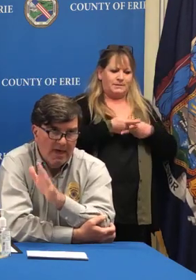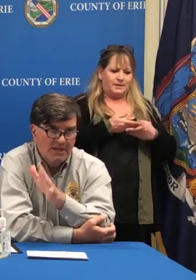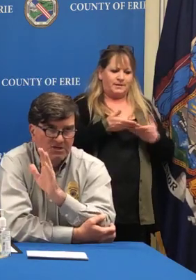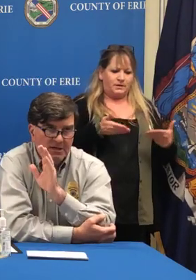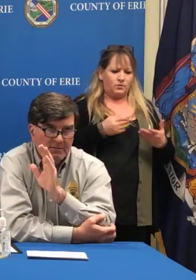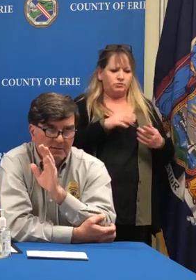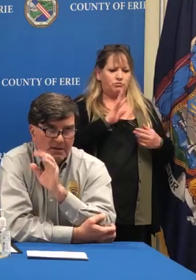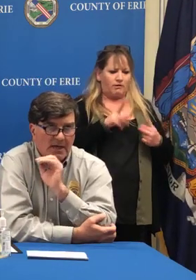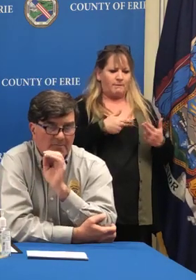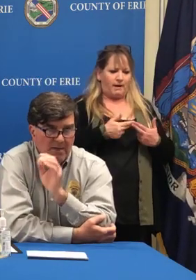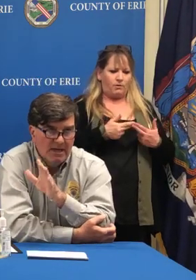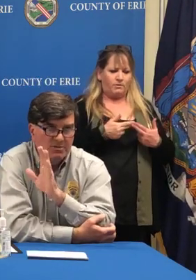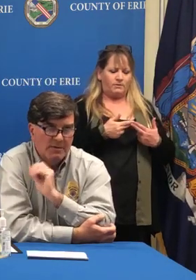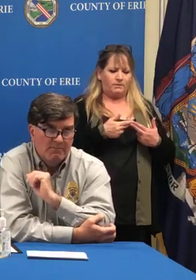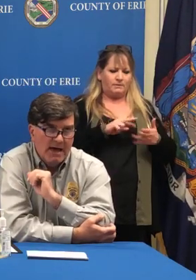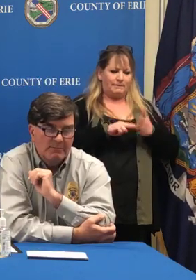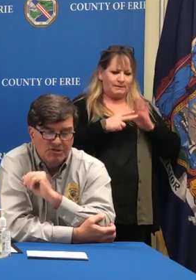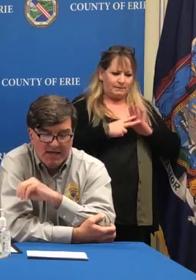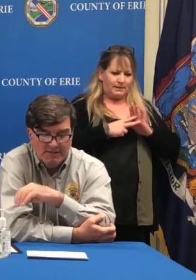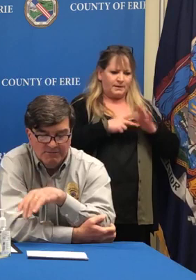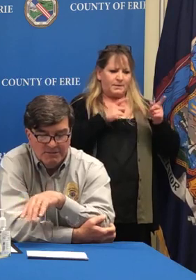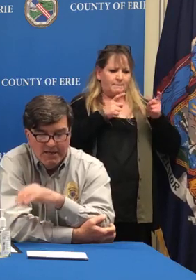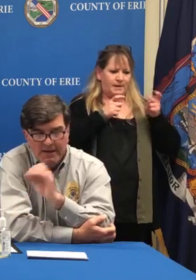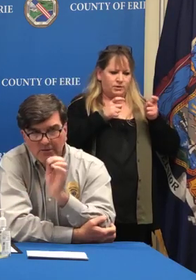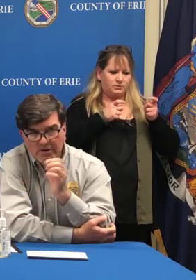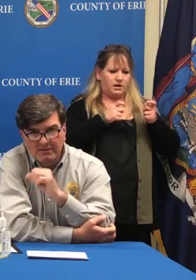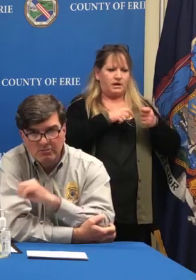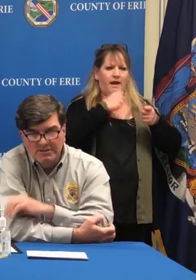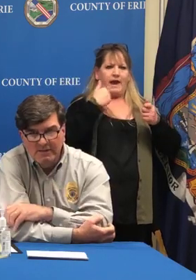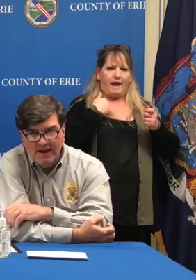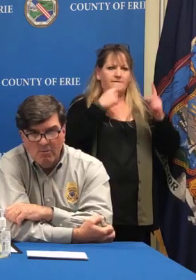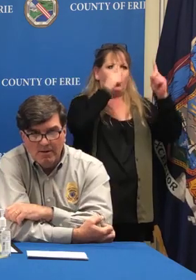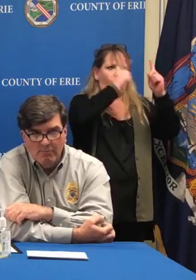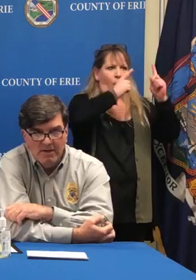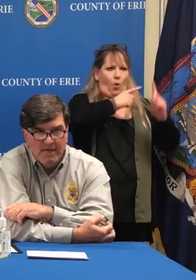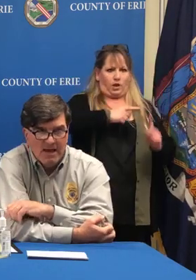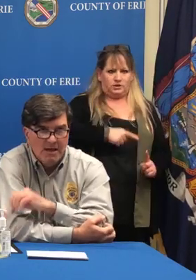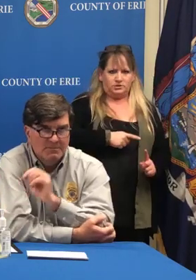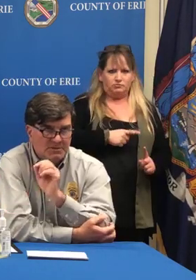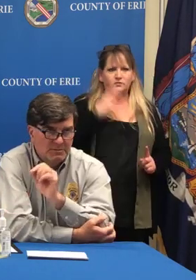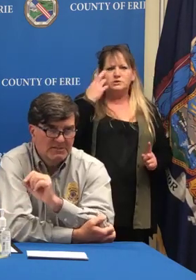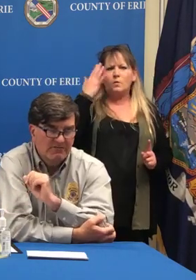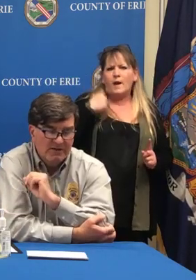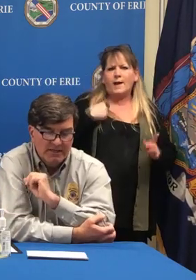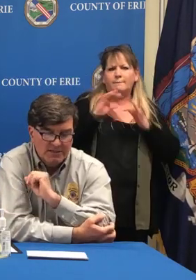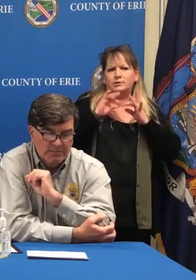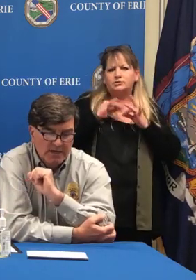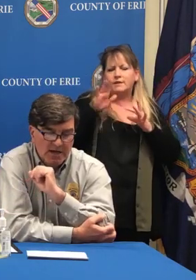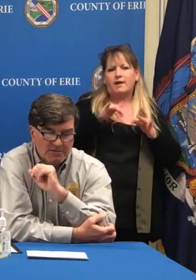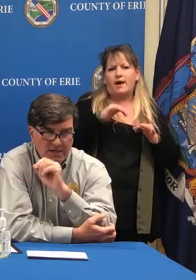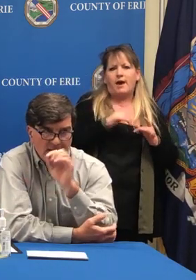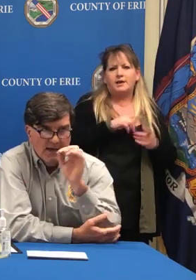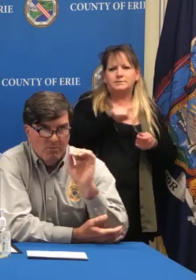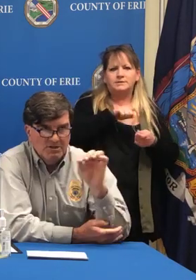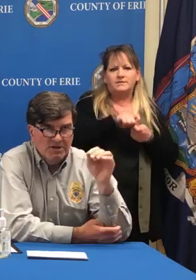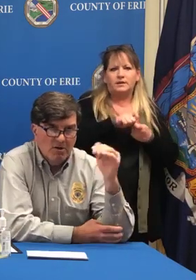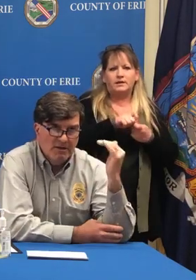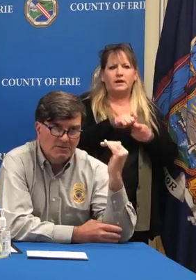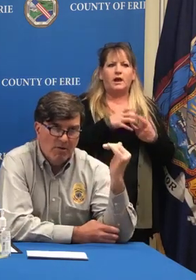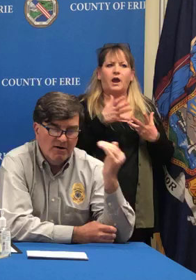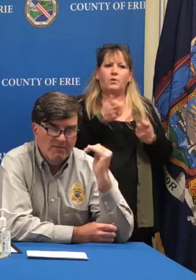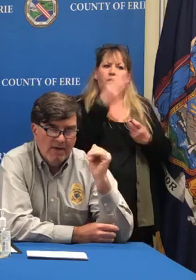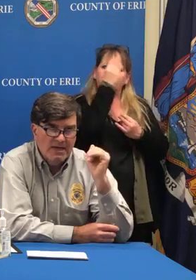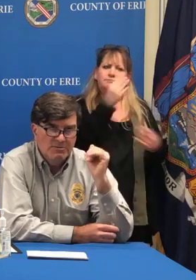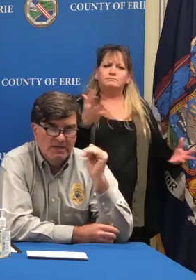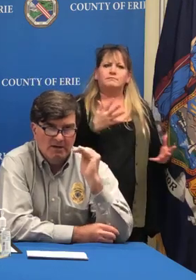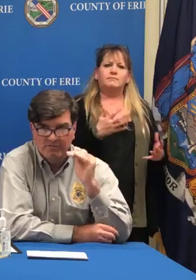about managing and management by objectives. And the reason that I want to bring that up specifically is because I want you to know that